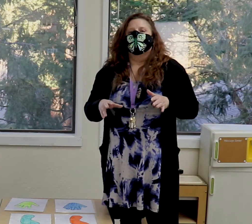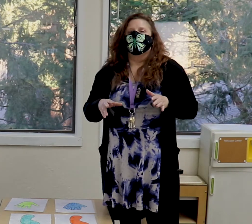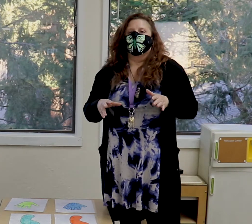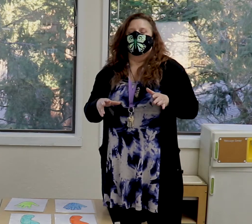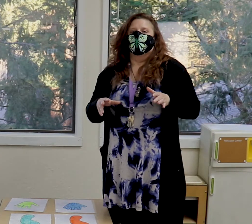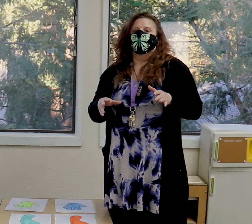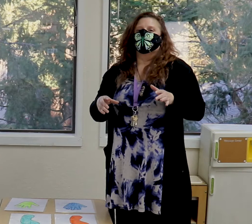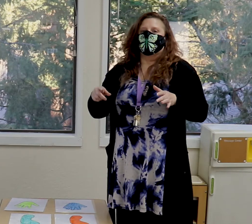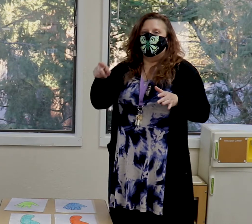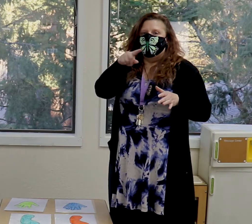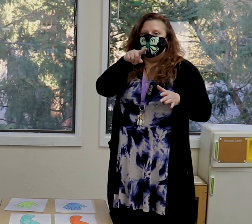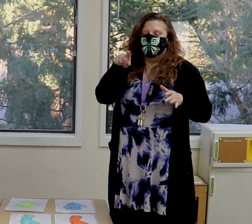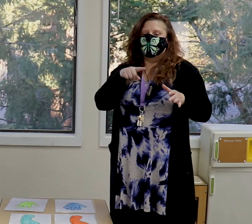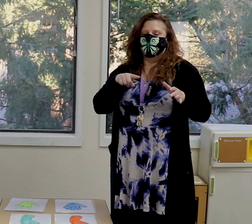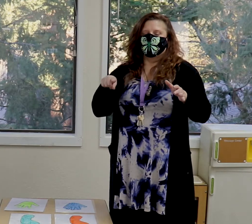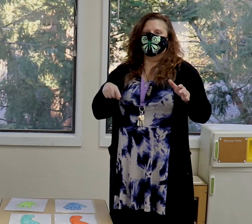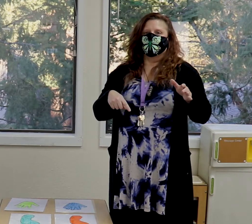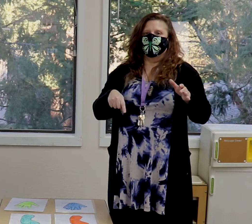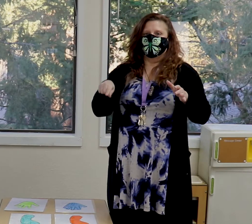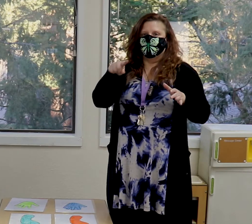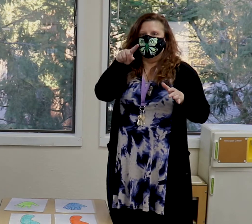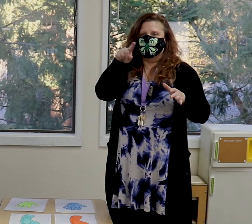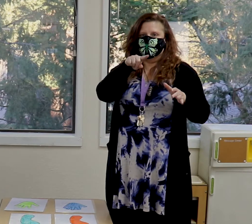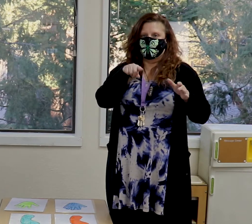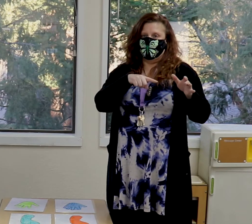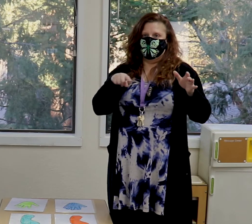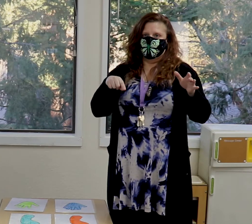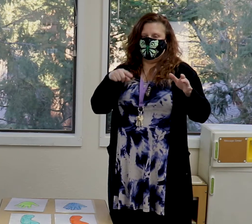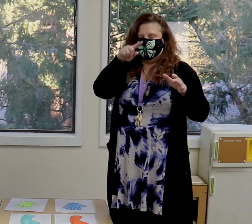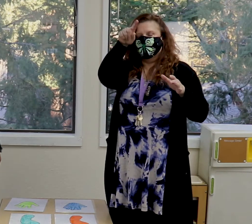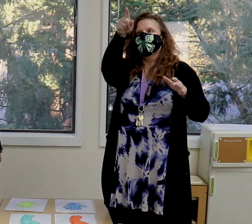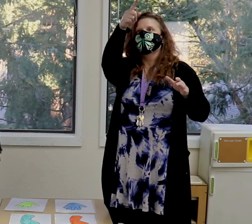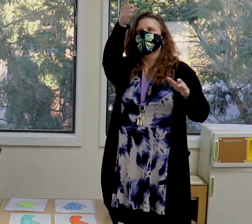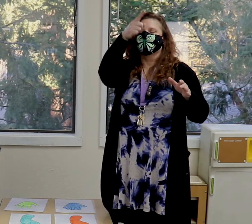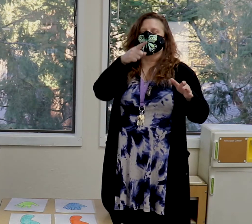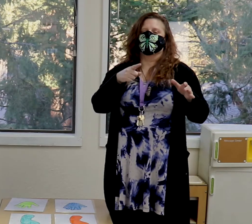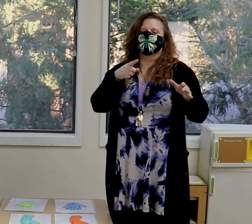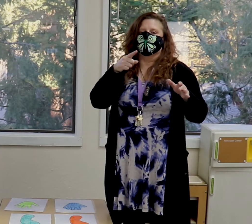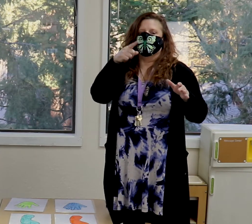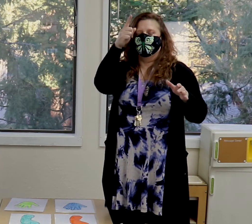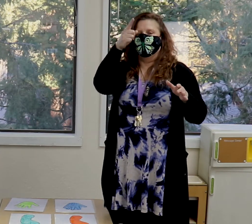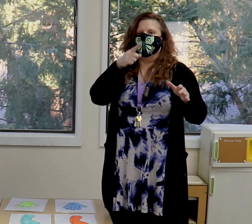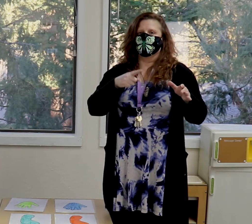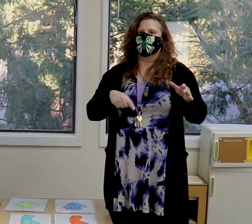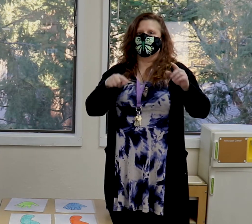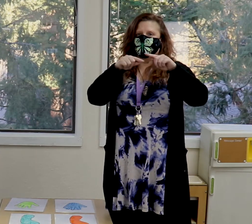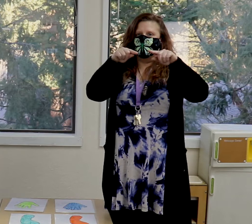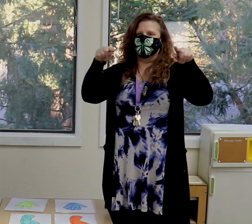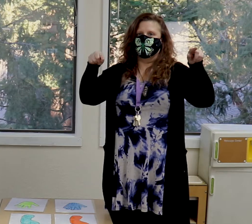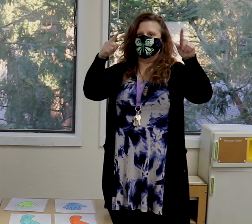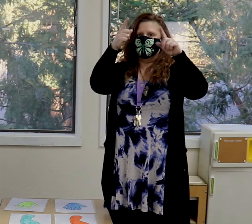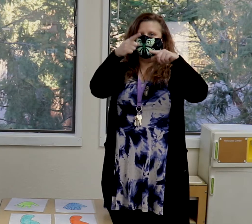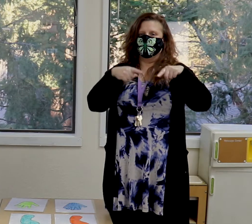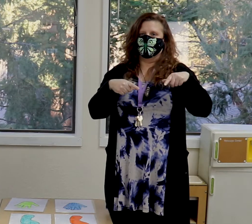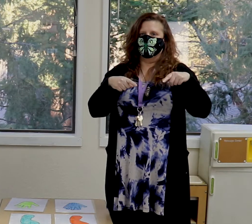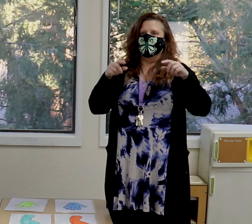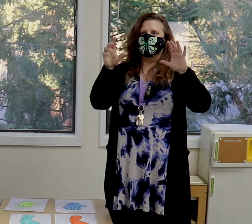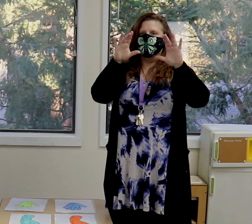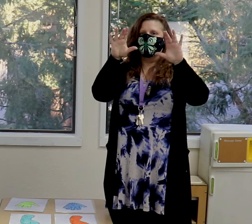You can draw the puzzle pieces on, like just put a line through a piece of paper, have them